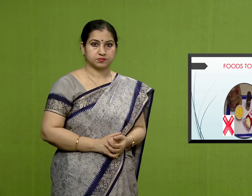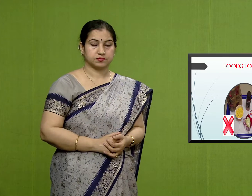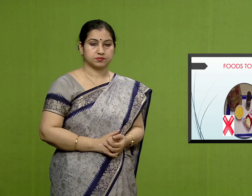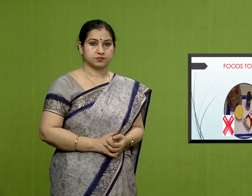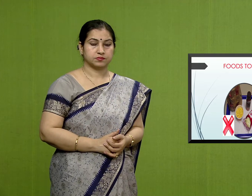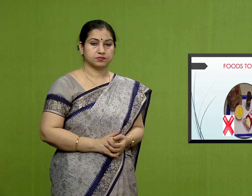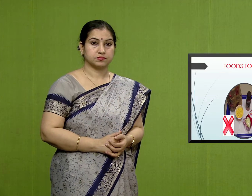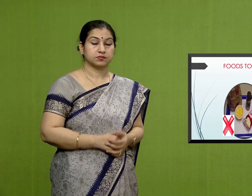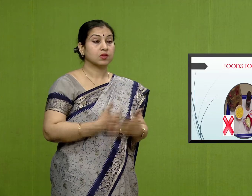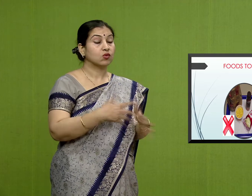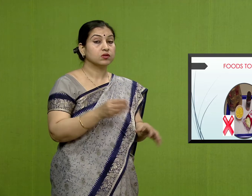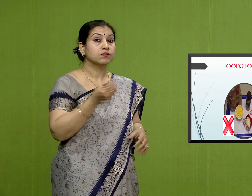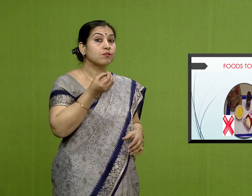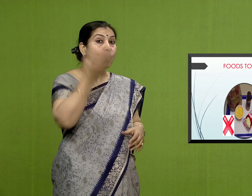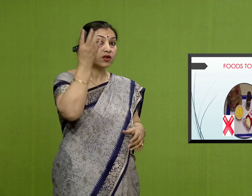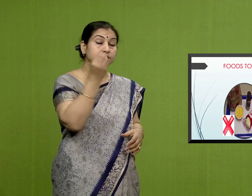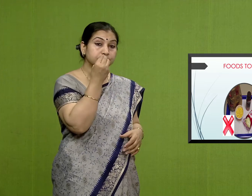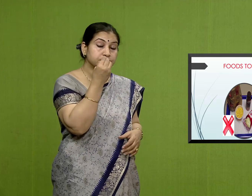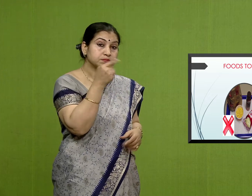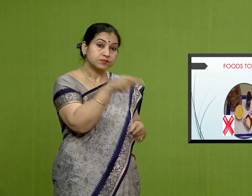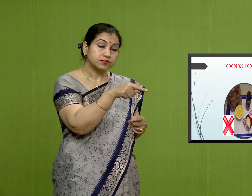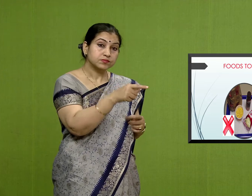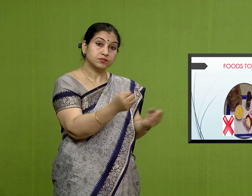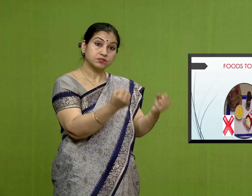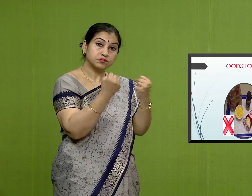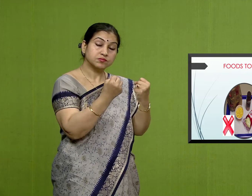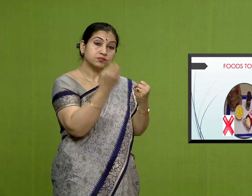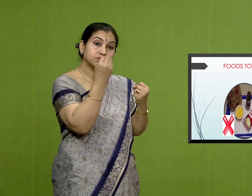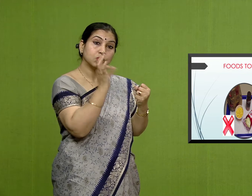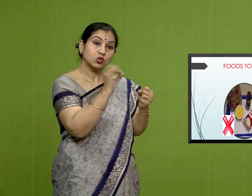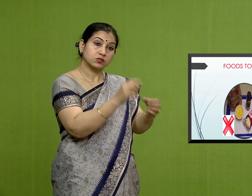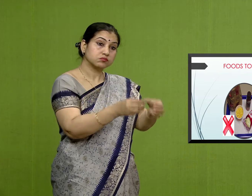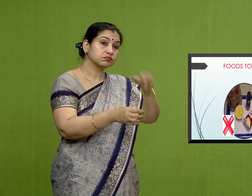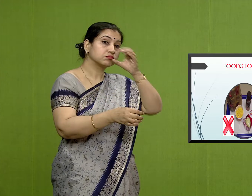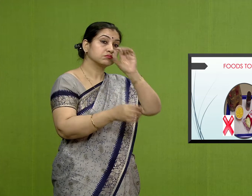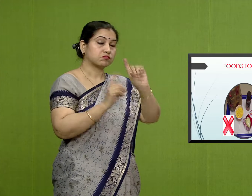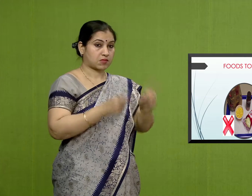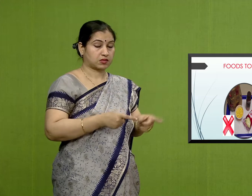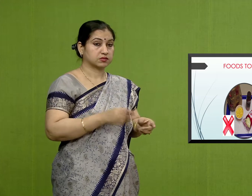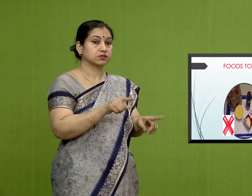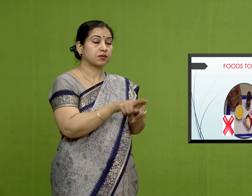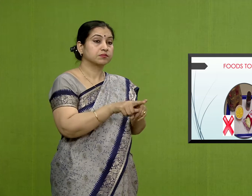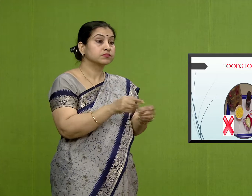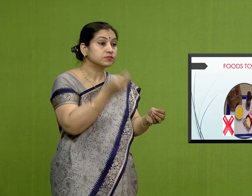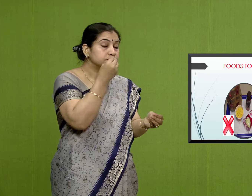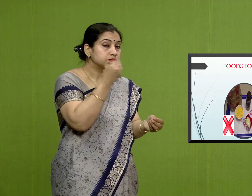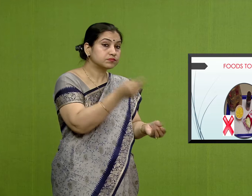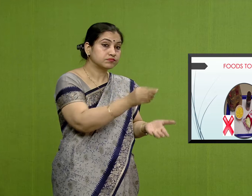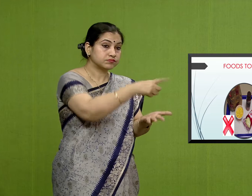Eat breakfast using nutrient dense foods and at regular interval